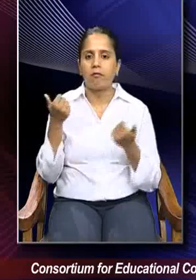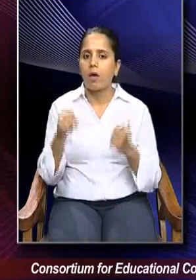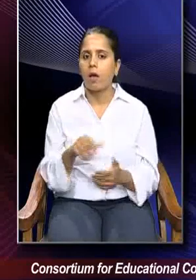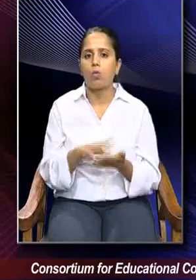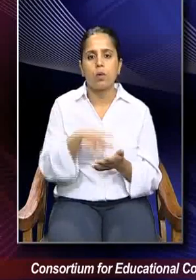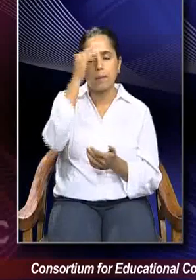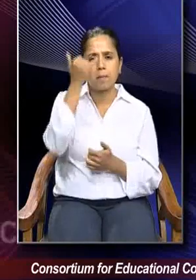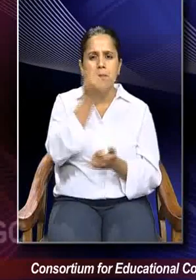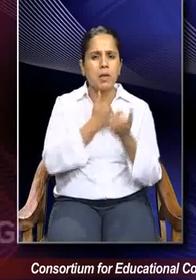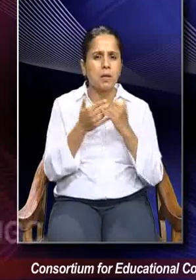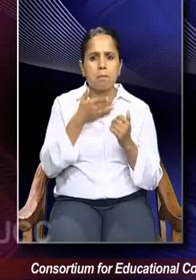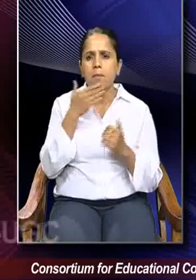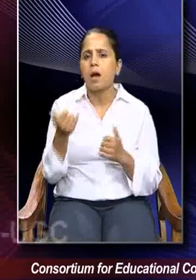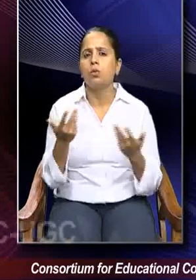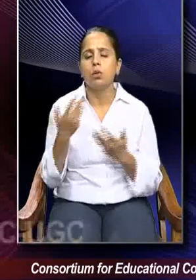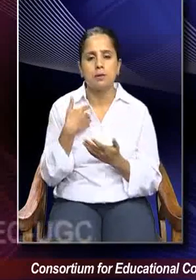the mistakes of the West.